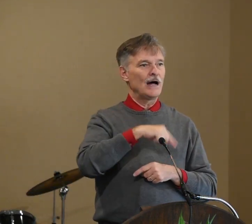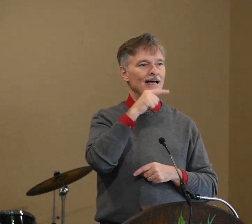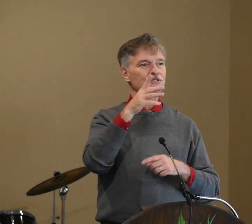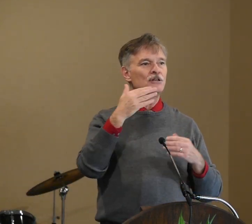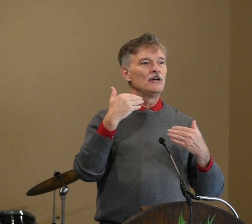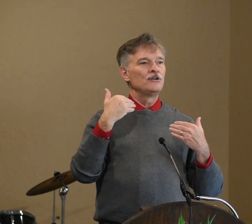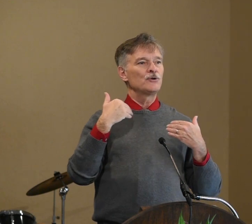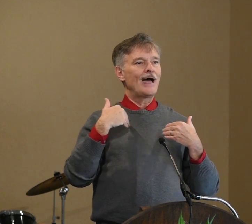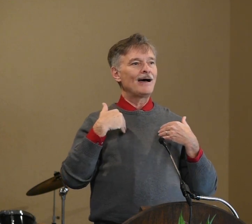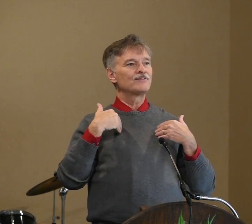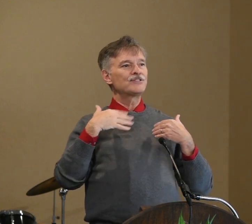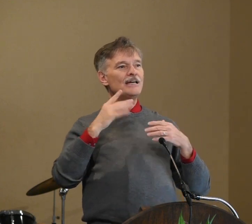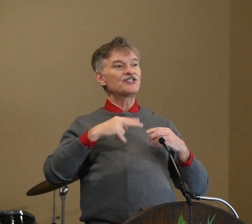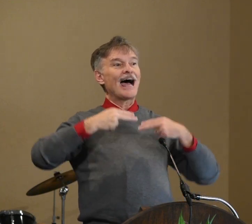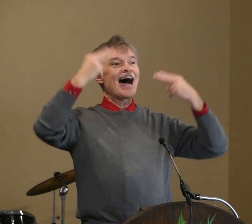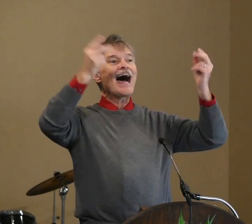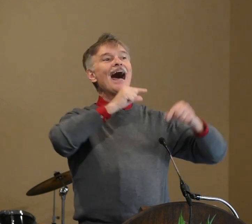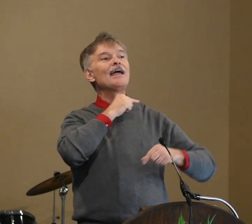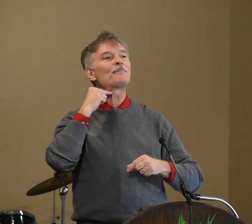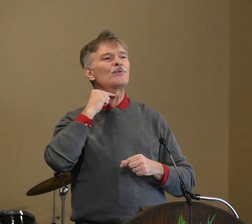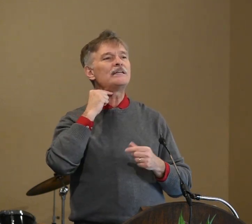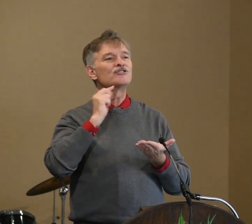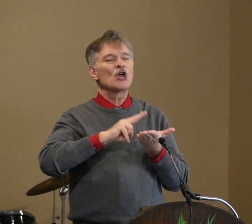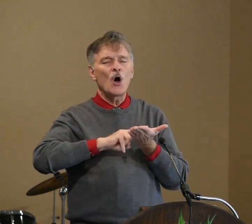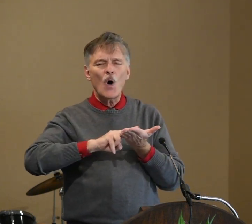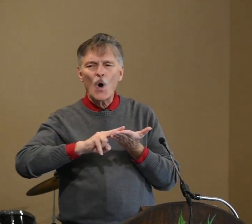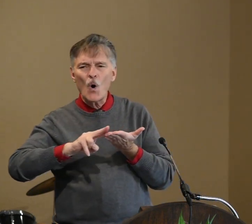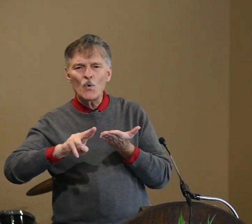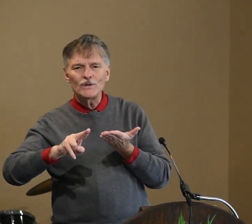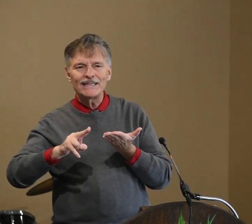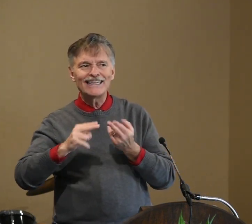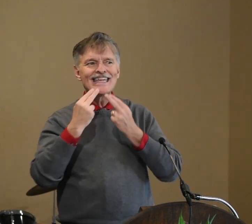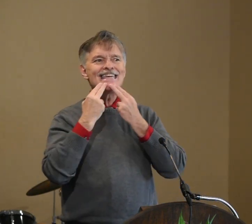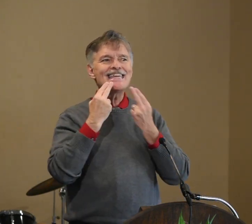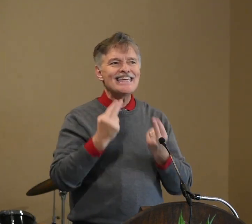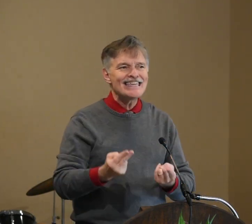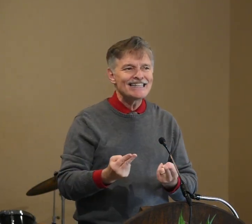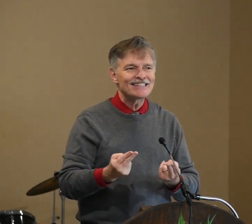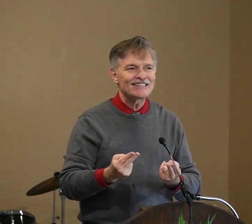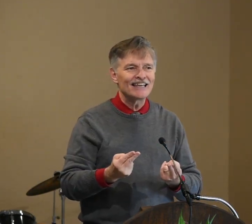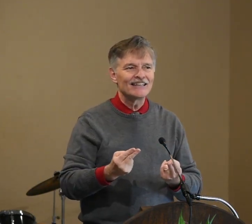us to have such a high priest, holy, innocent,